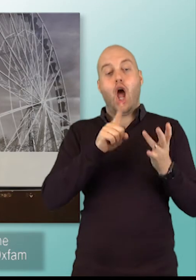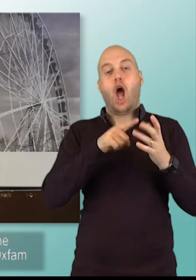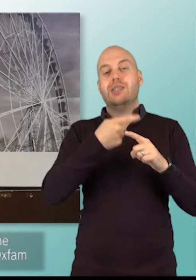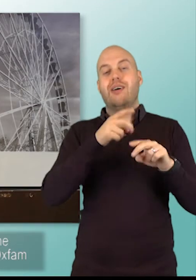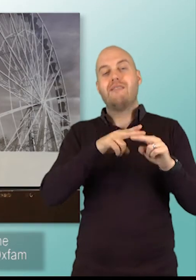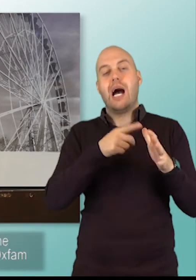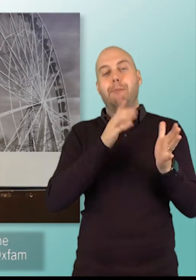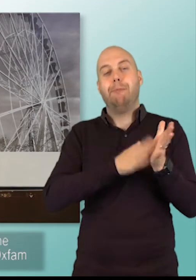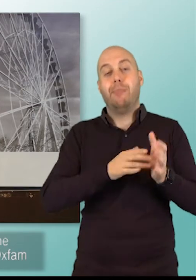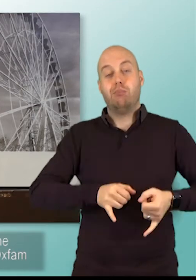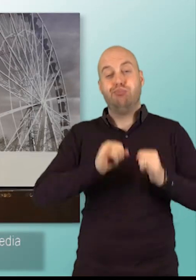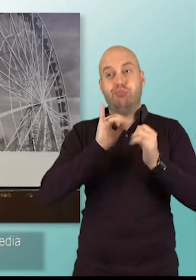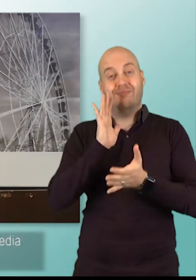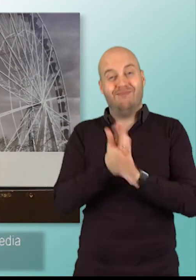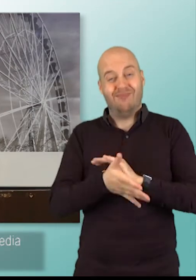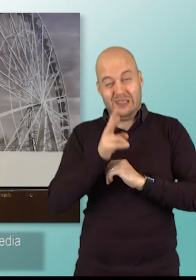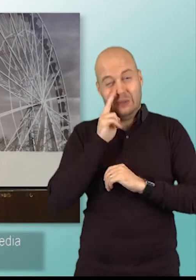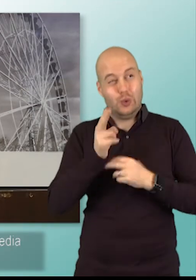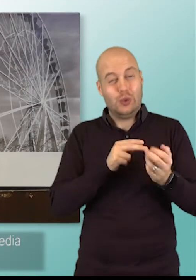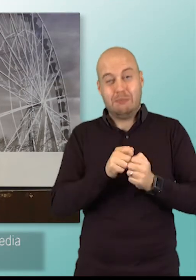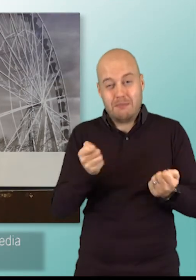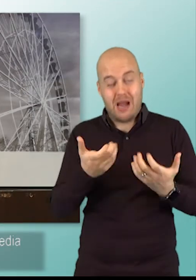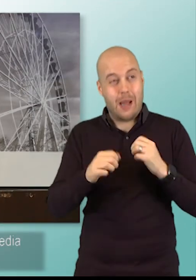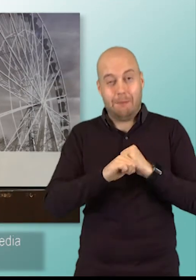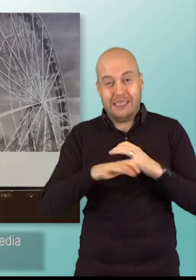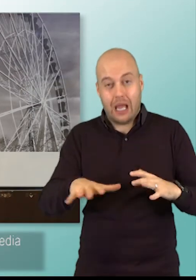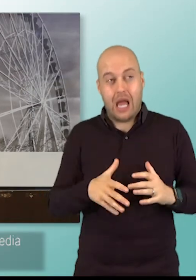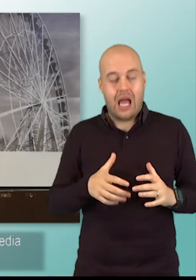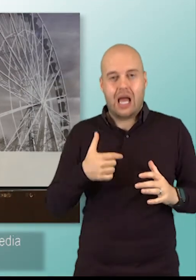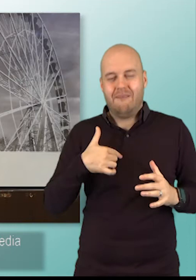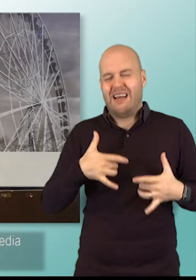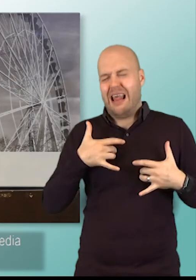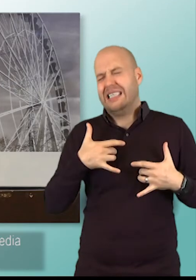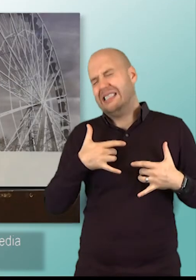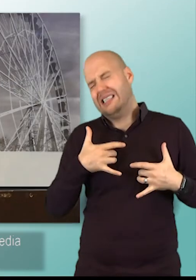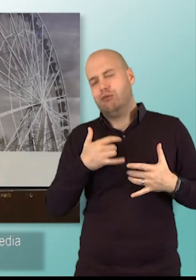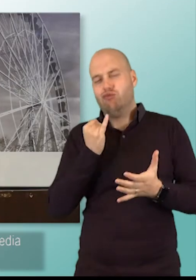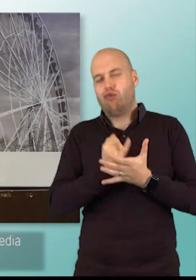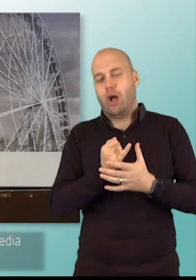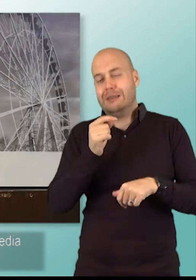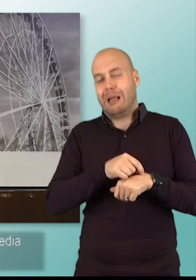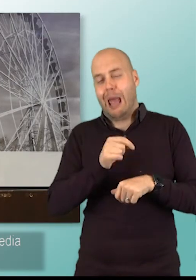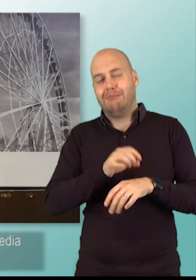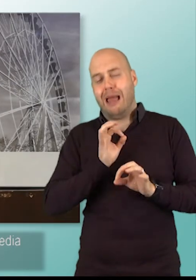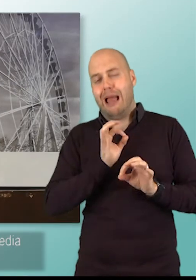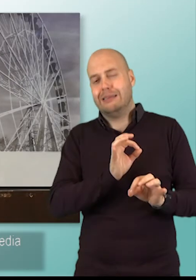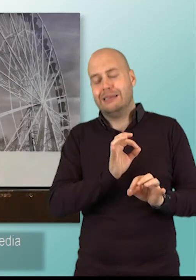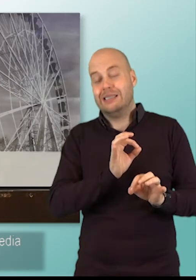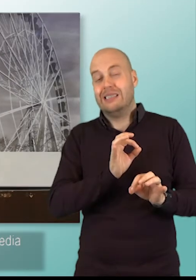asked in the week when the Oxfam scandal was all over the newspapers and in the media, so we were braced for